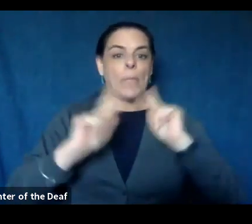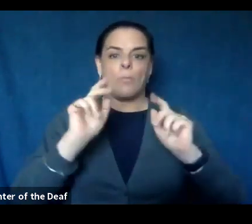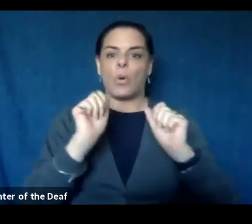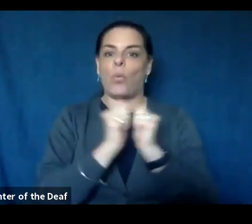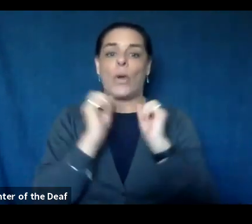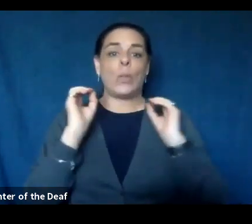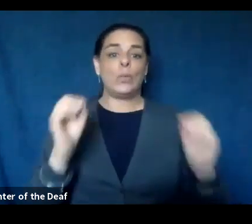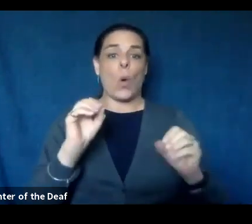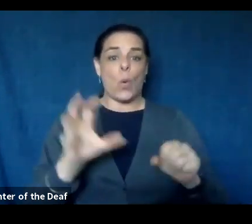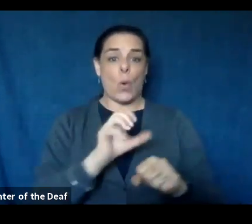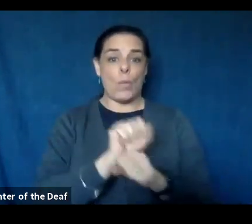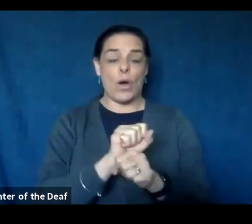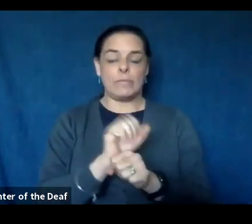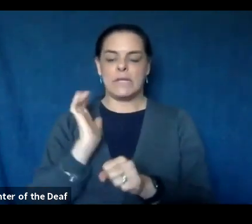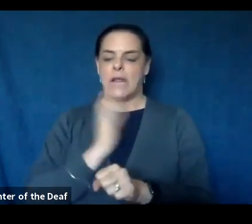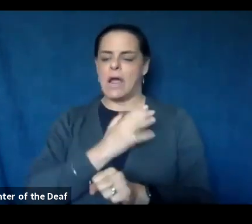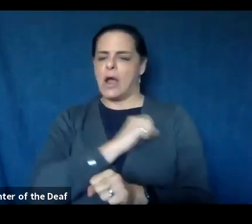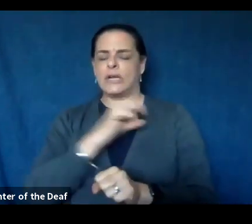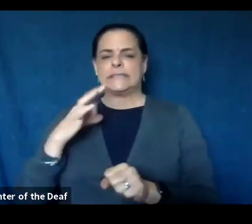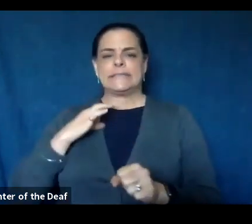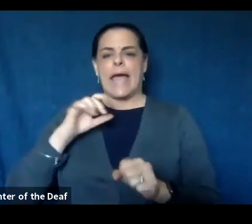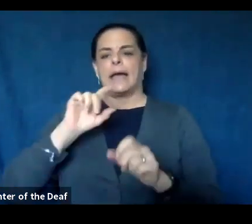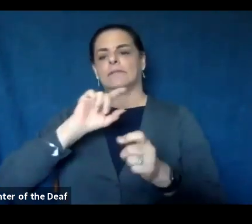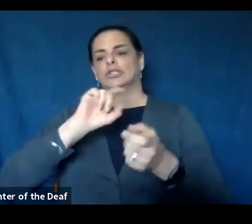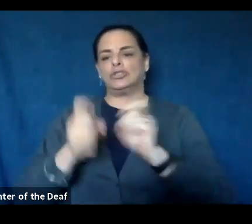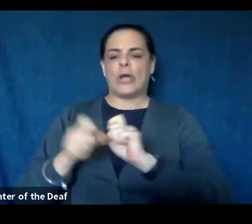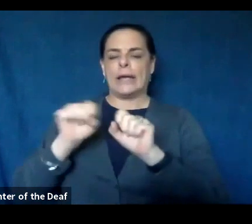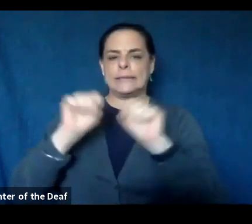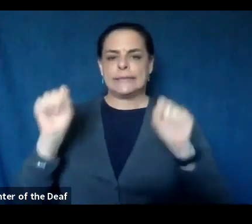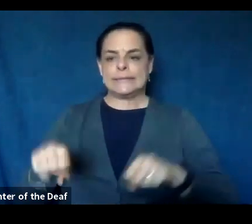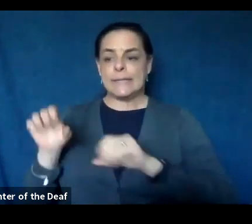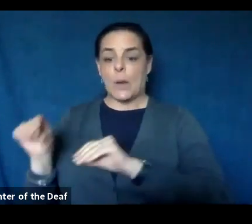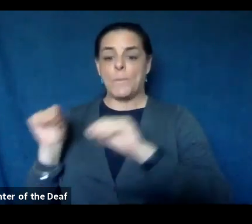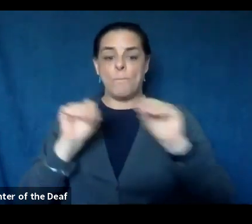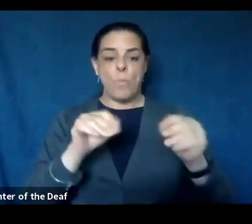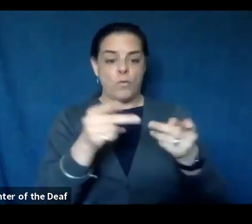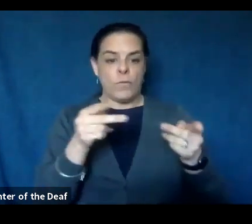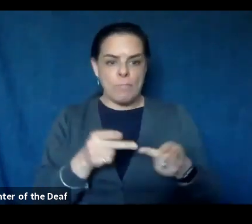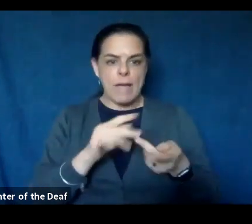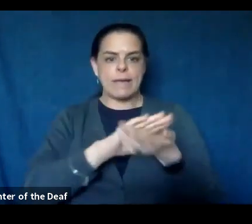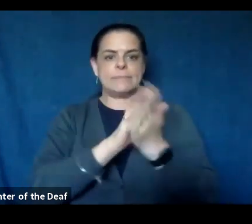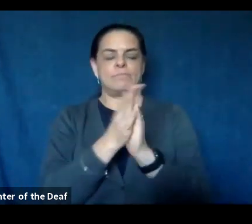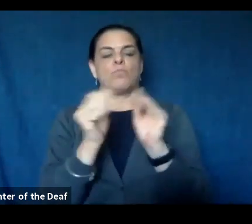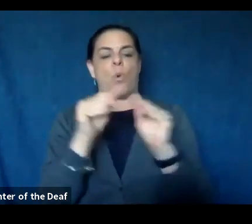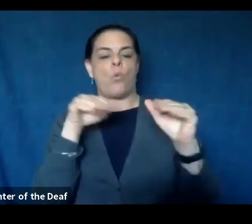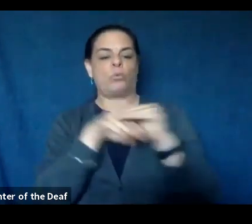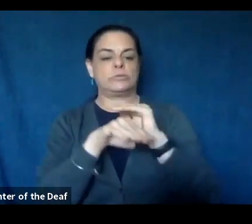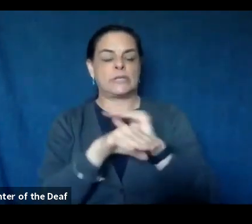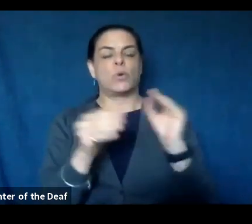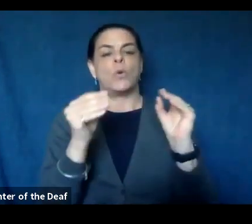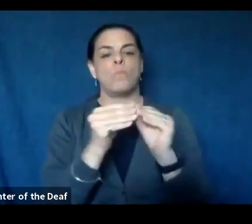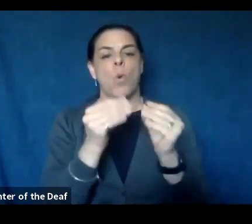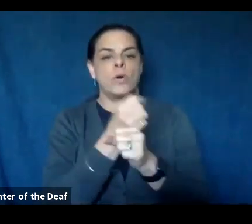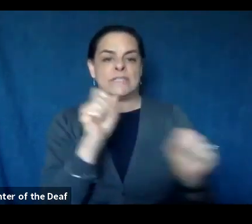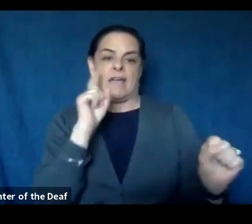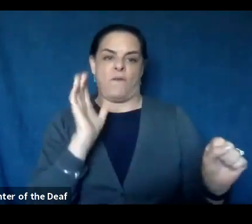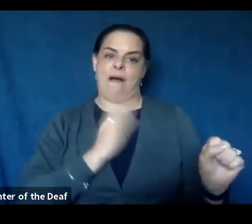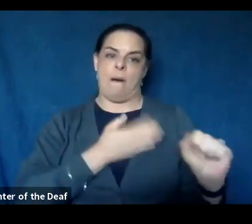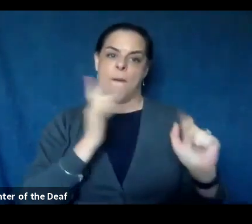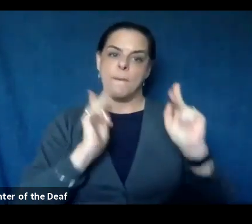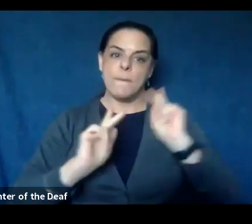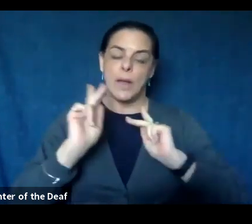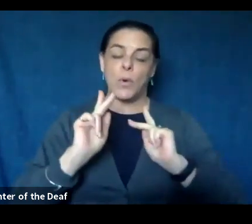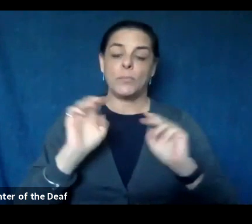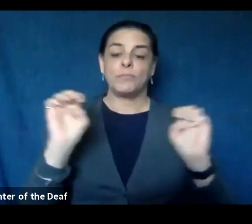the system and moved our testing location to make it more accessible and safer for our community. The emergency preparedness and